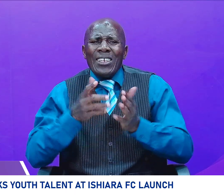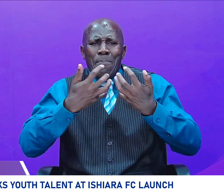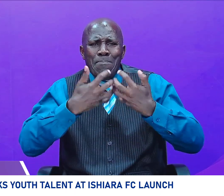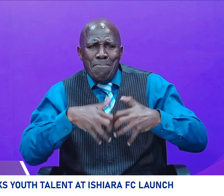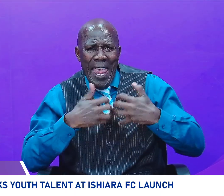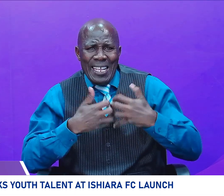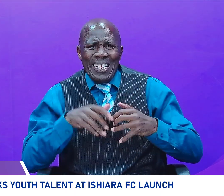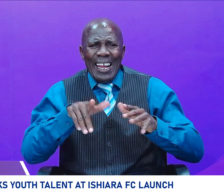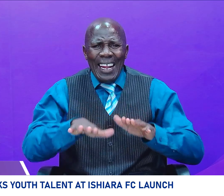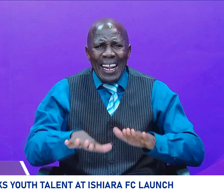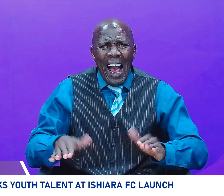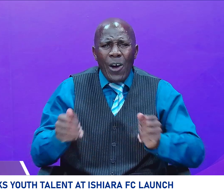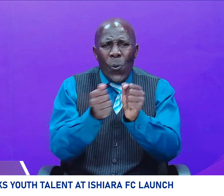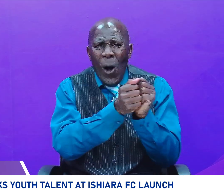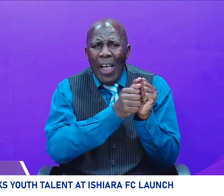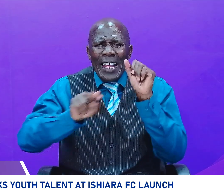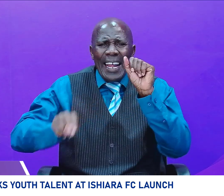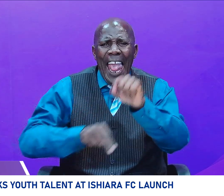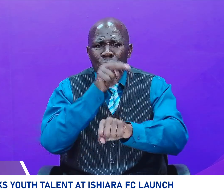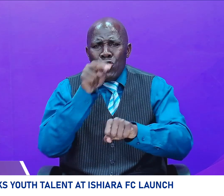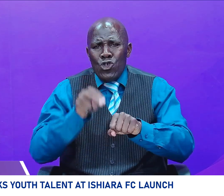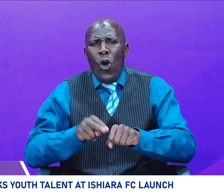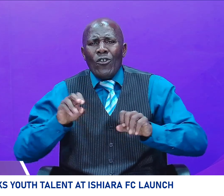the national development goals.